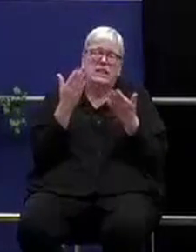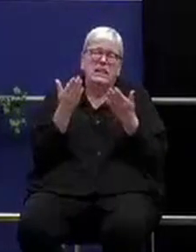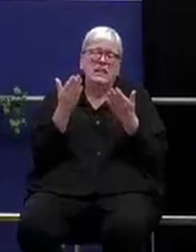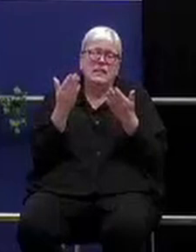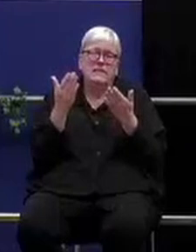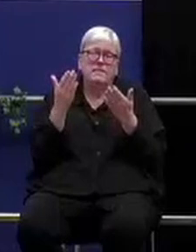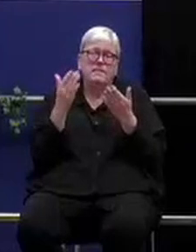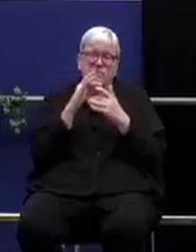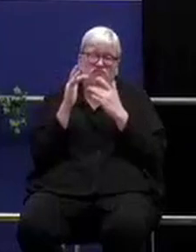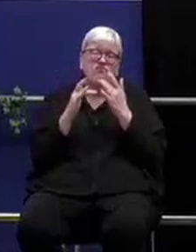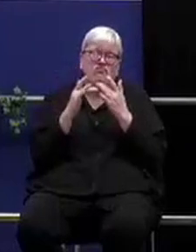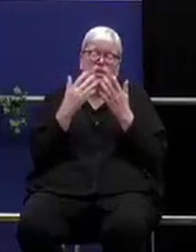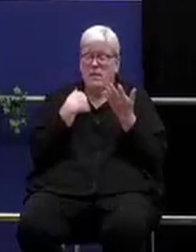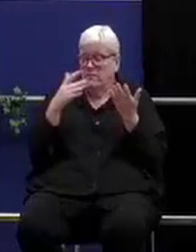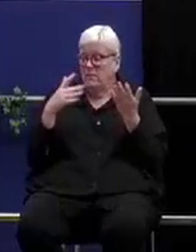my inhabitants, yeah.